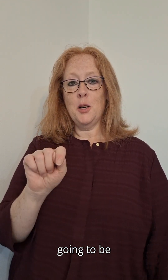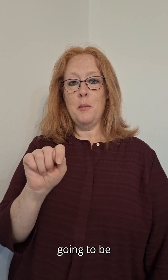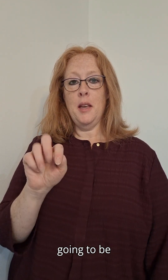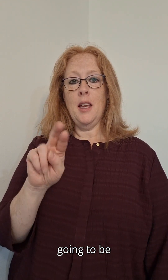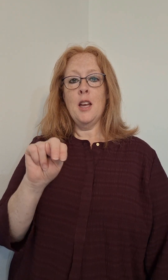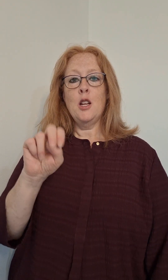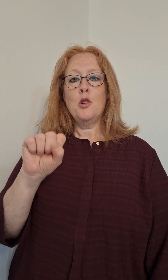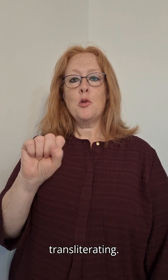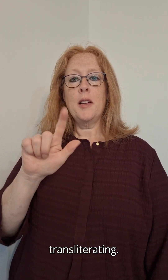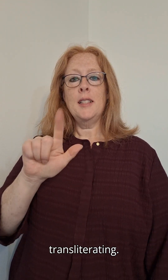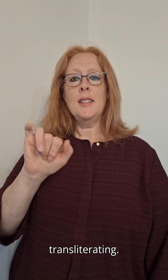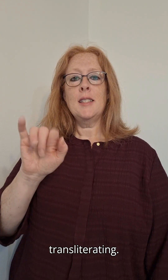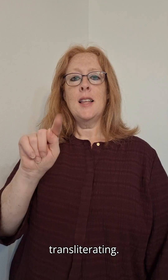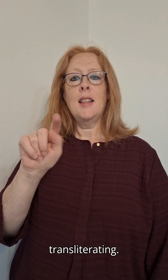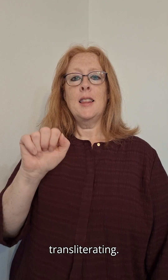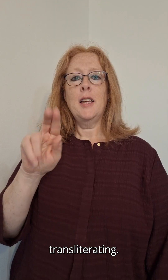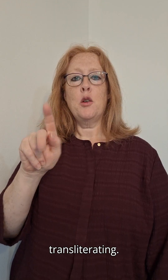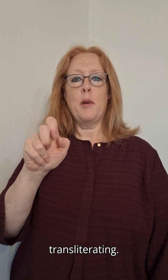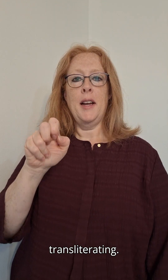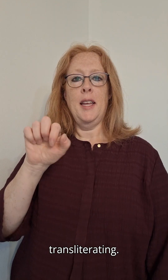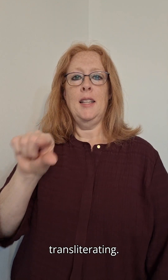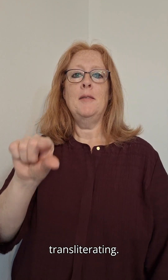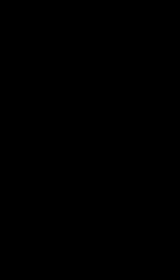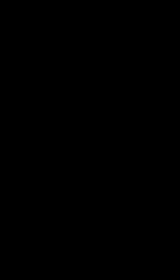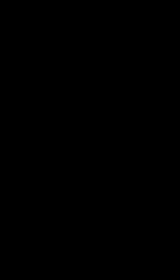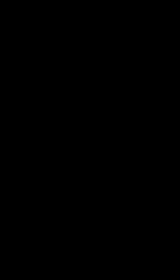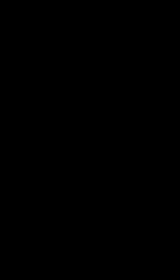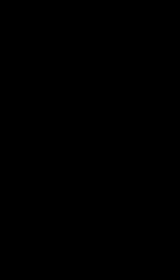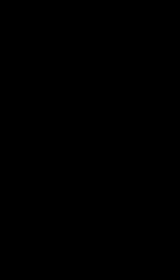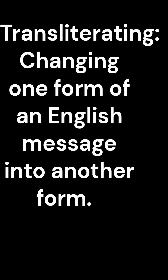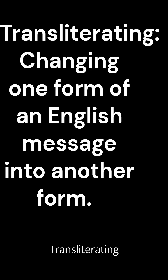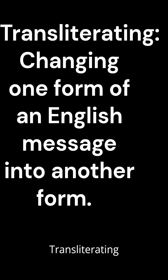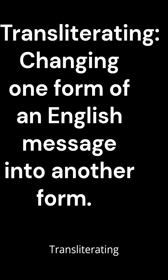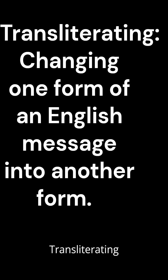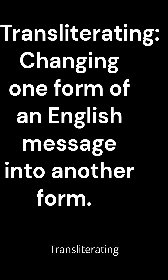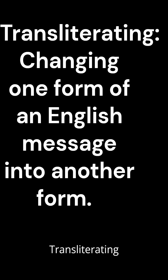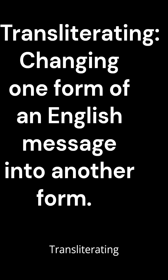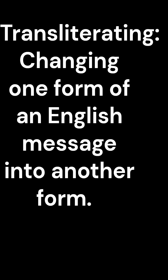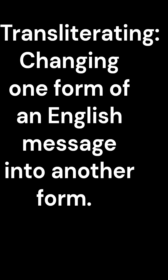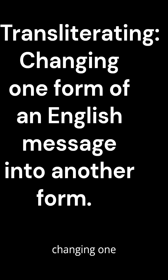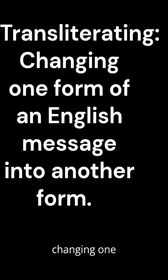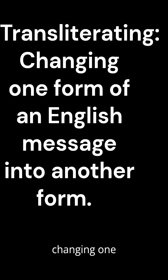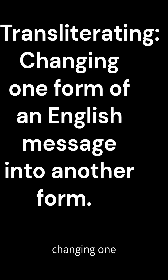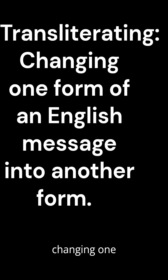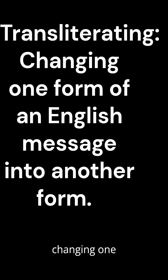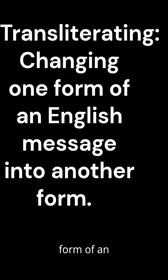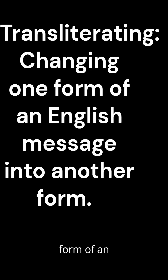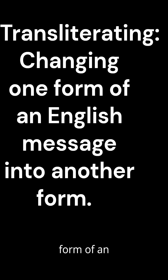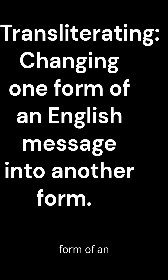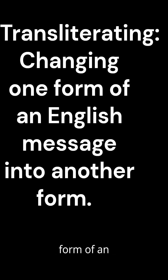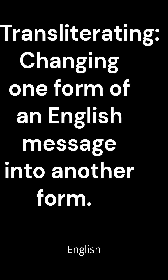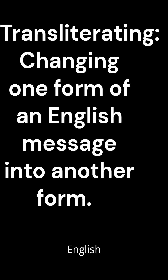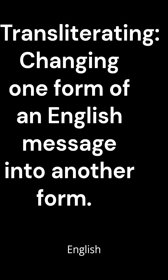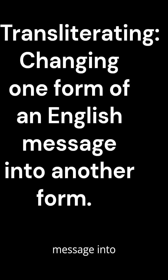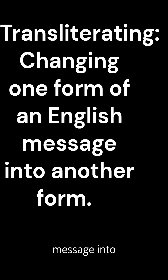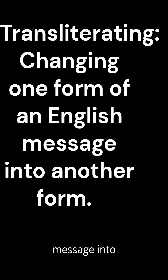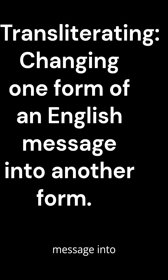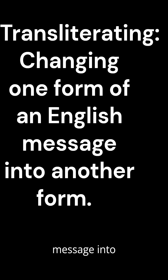to be transliterating. Transliterating. changing one form of an English message into